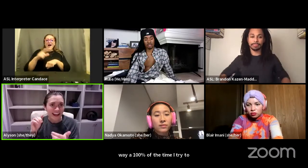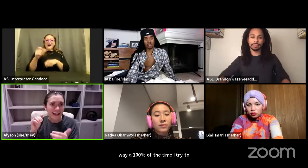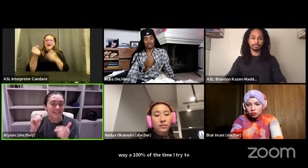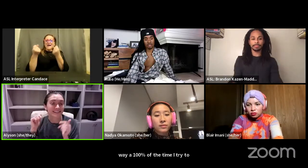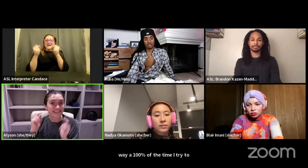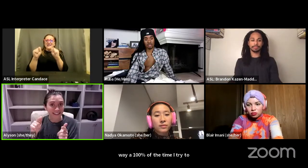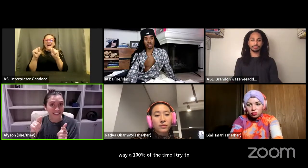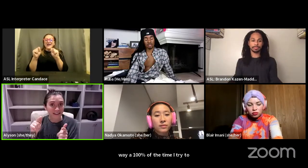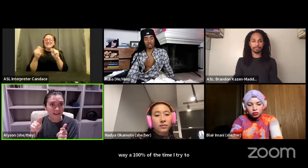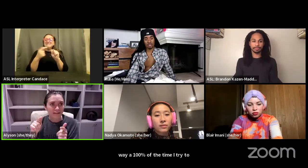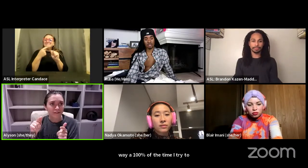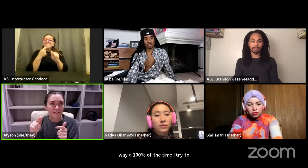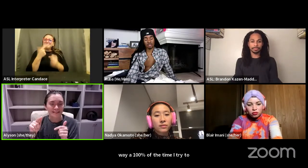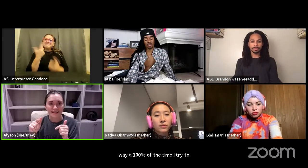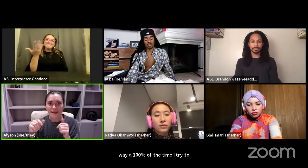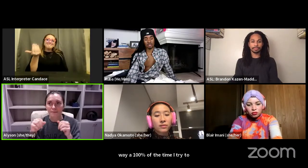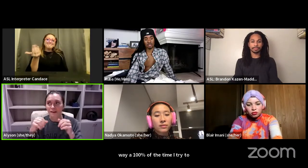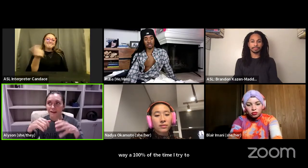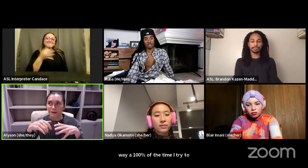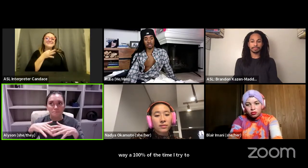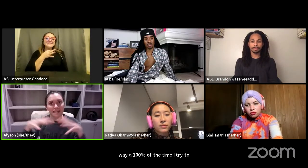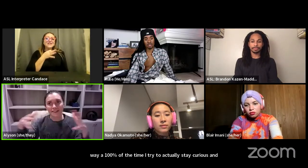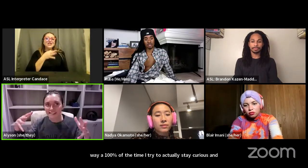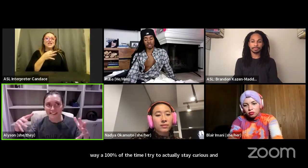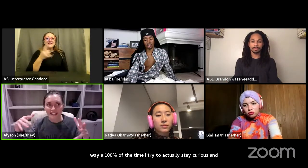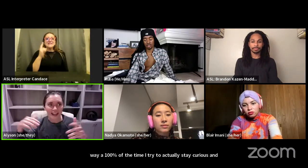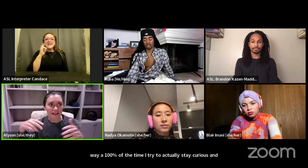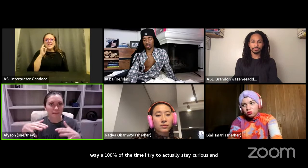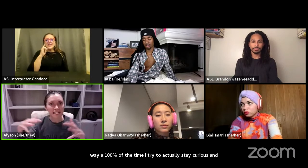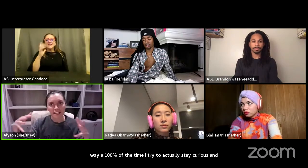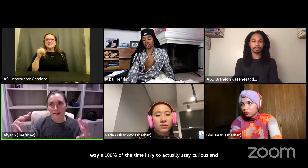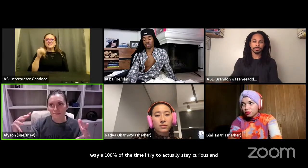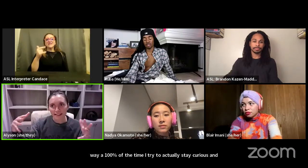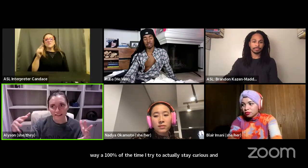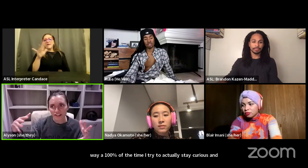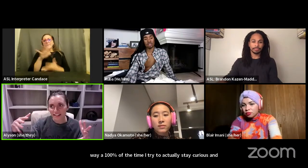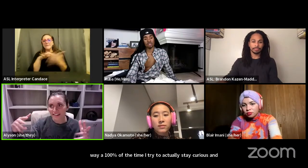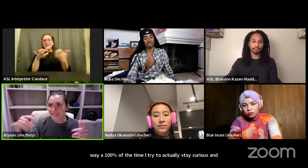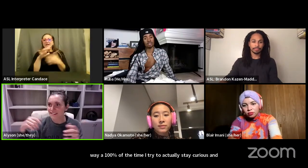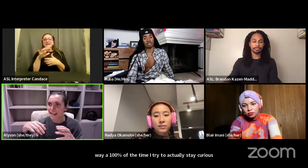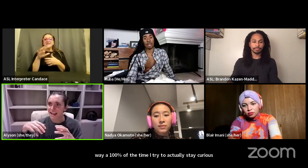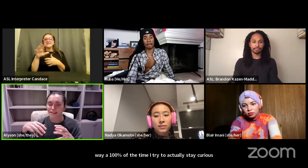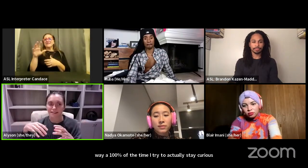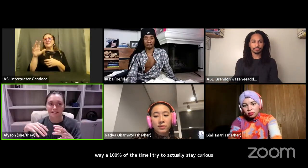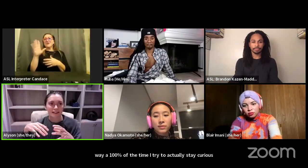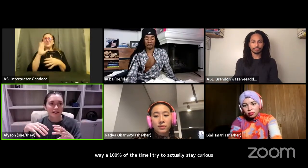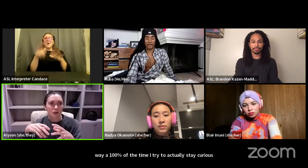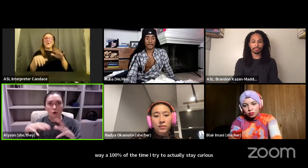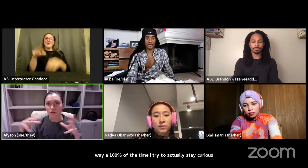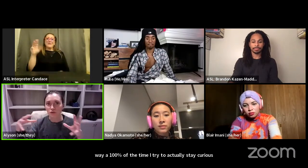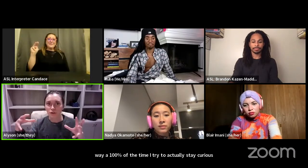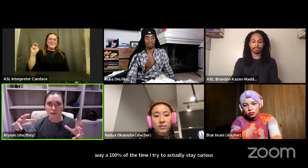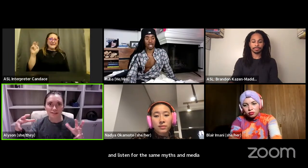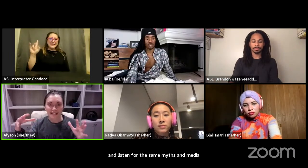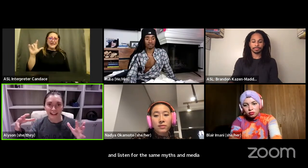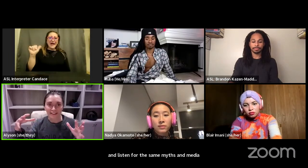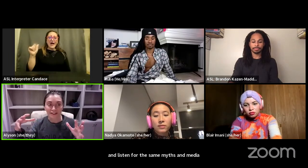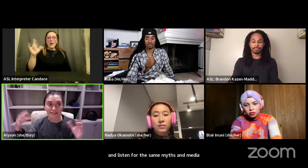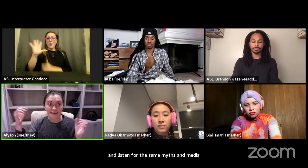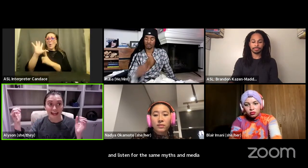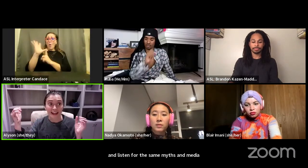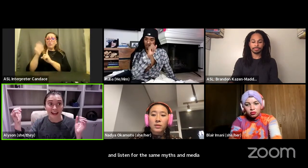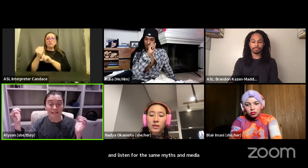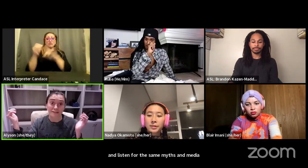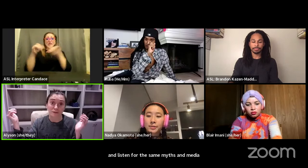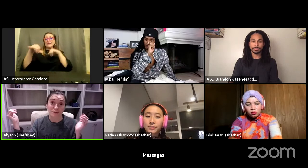curious and listen for the same myths and media messages and cultural